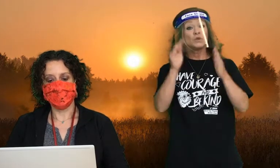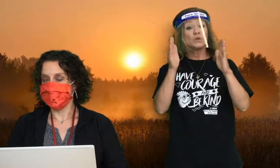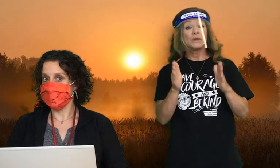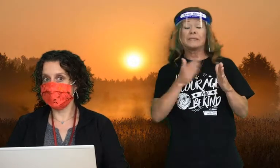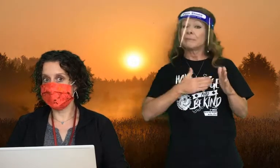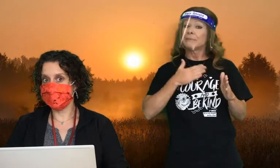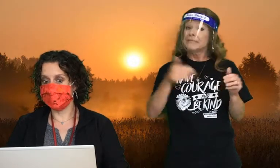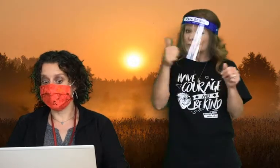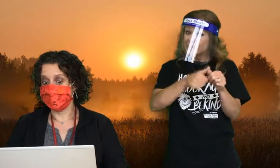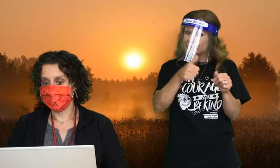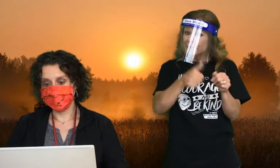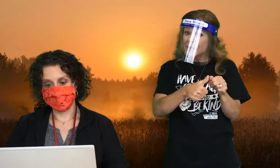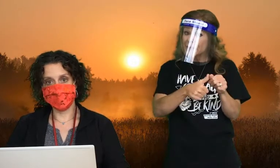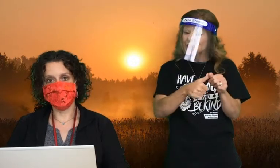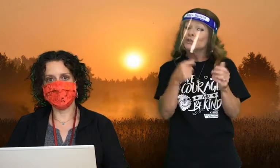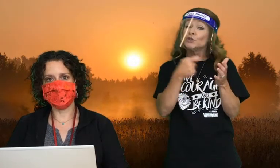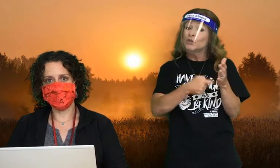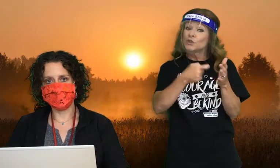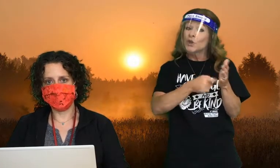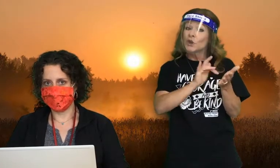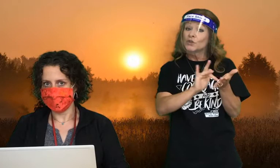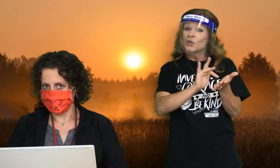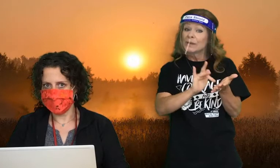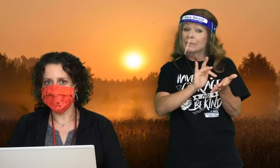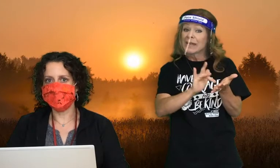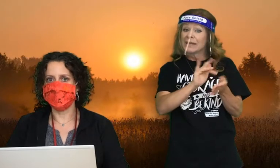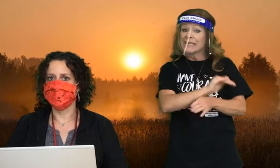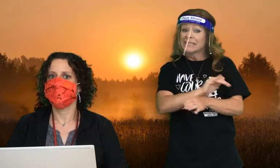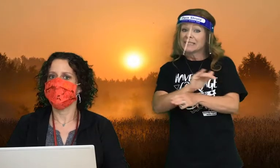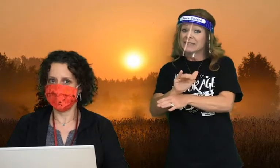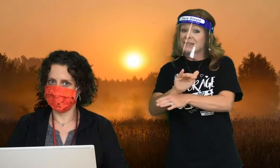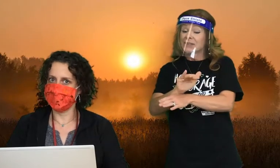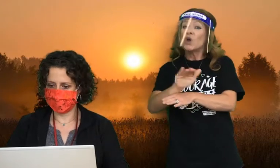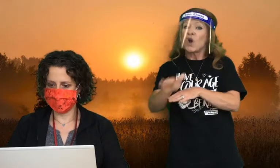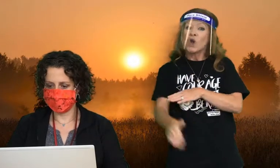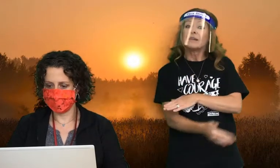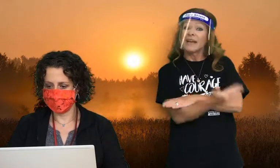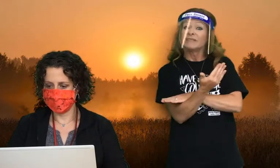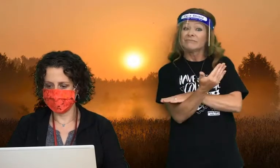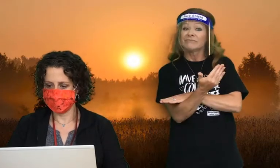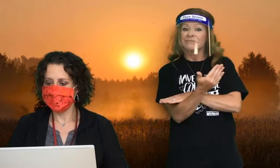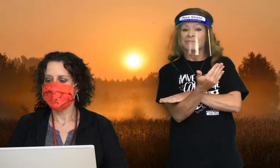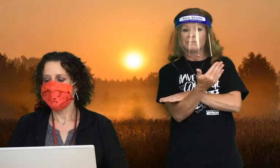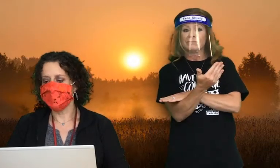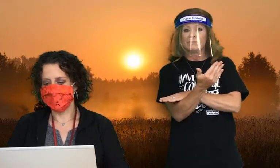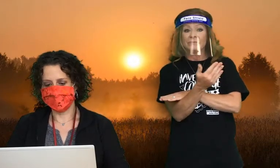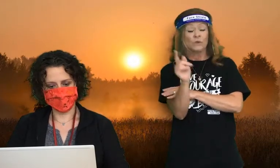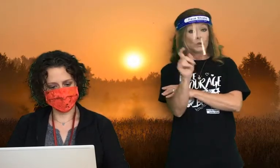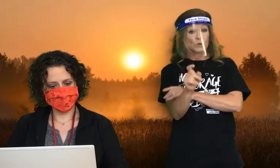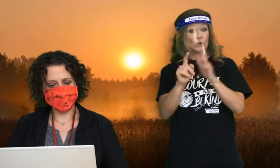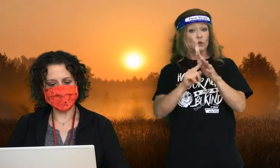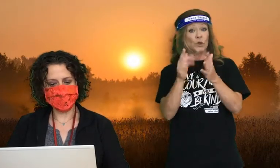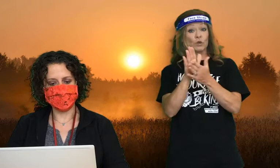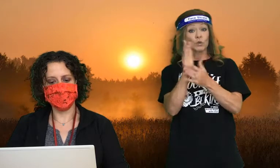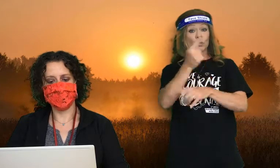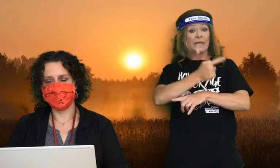Students, please remember to charge your iPad each night, all night. You should start